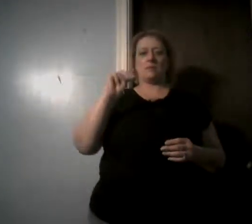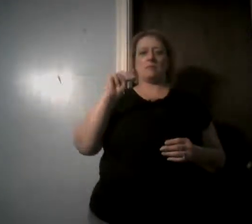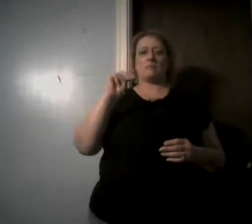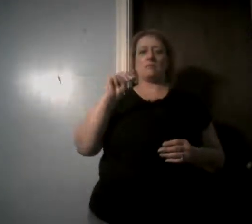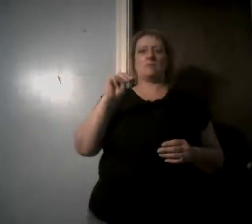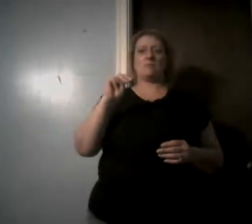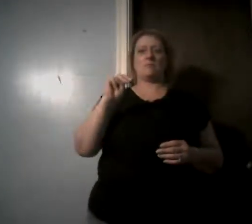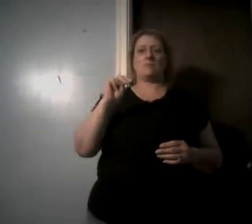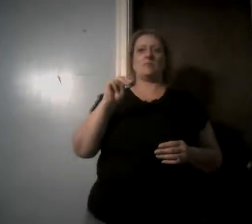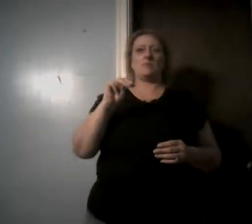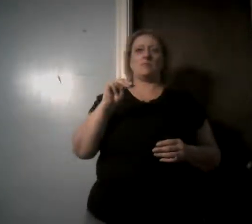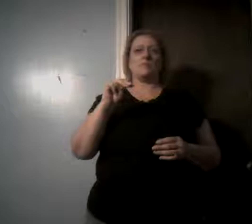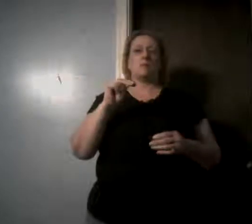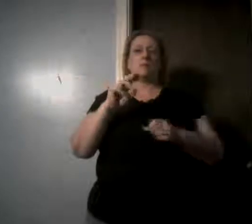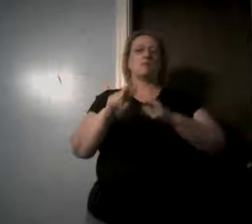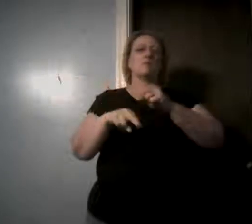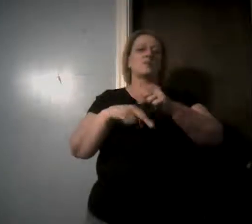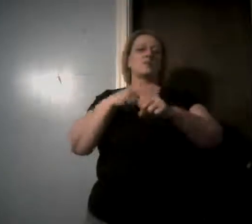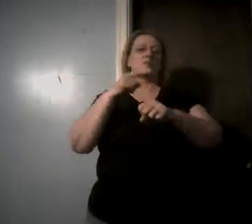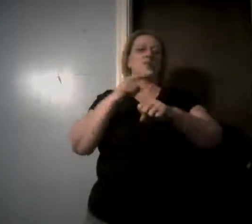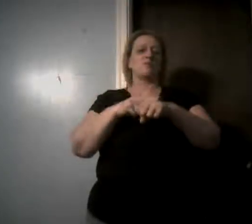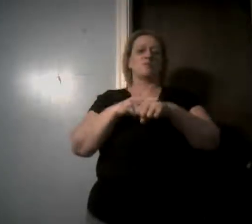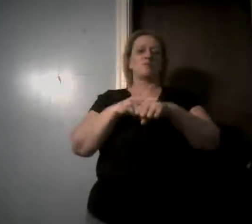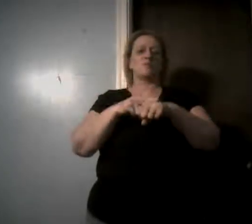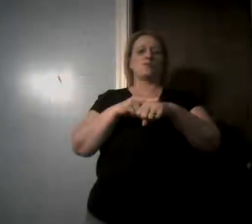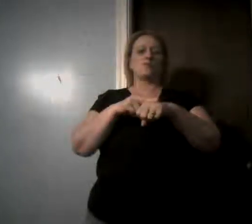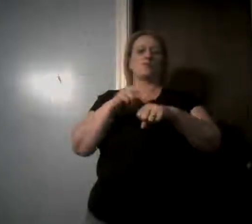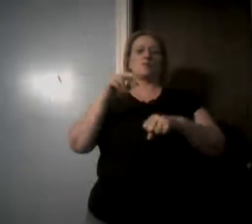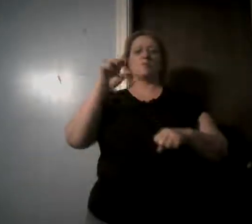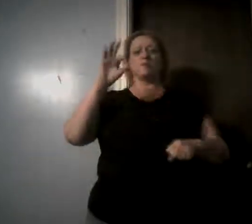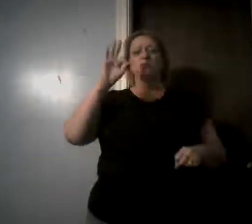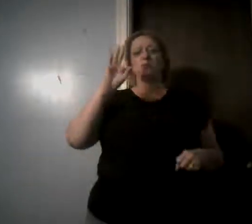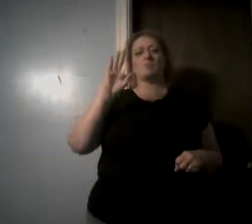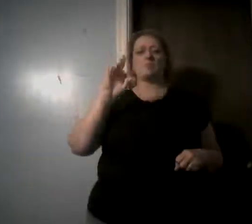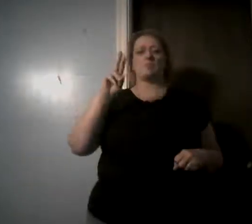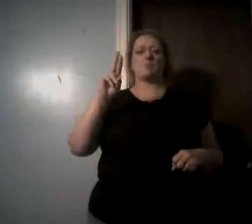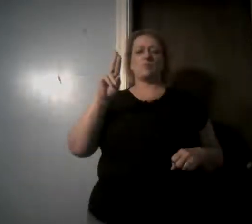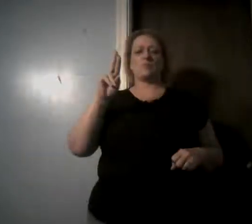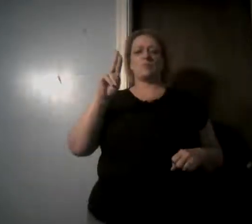is a common fungal skin infection, also known as tinea.